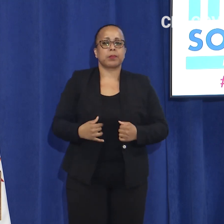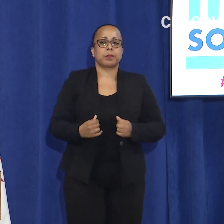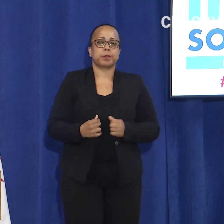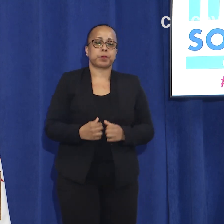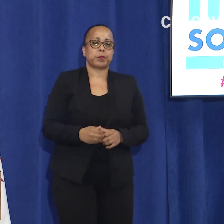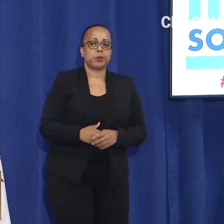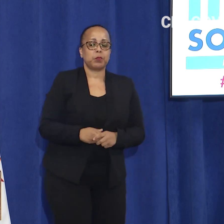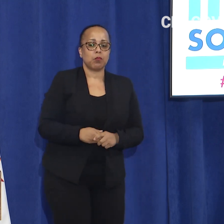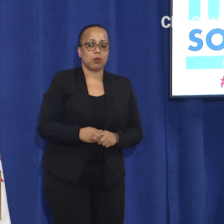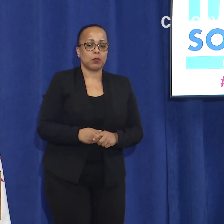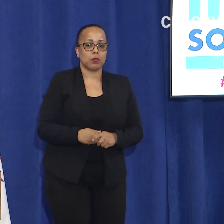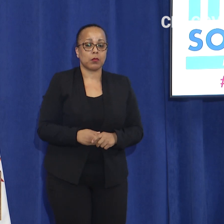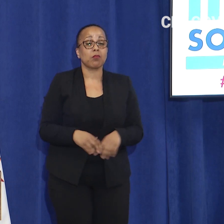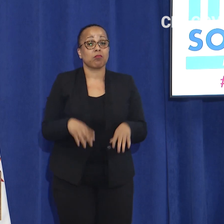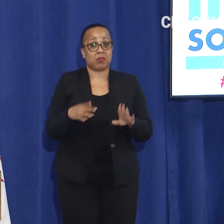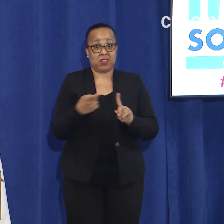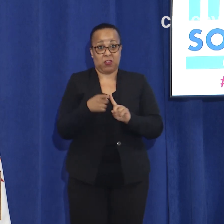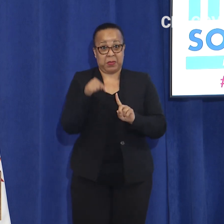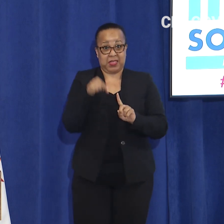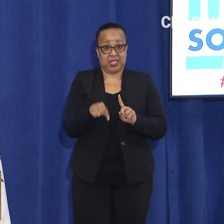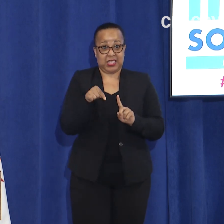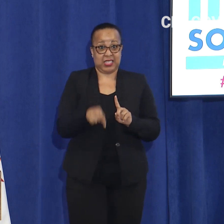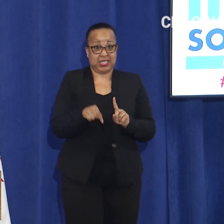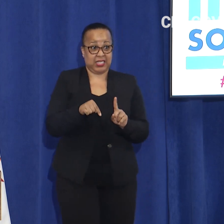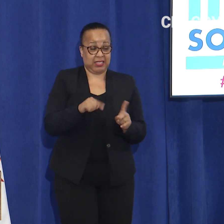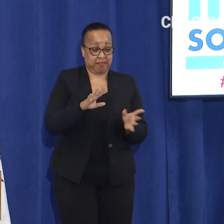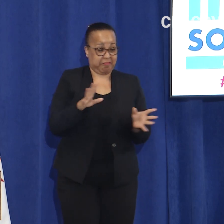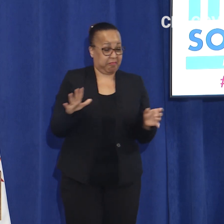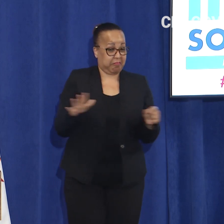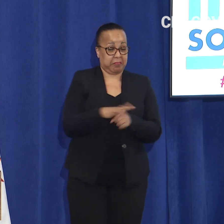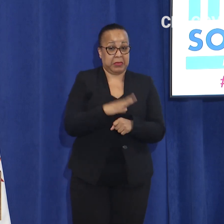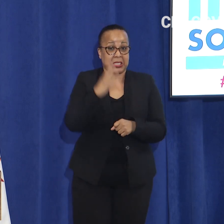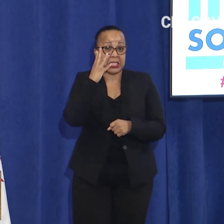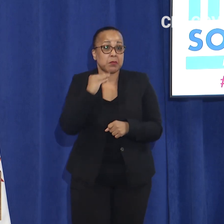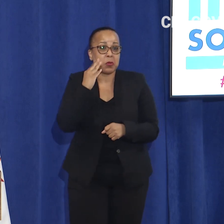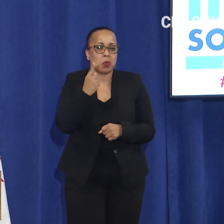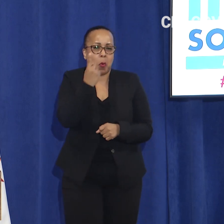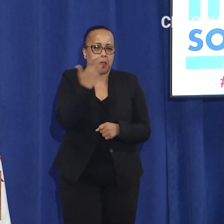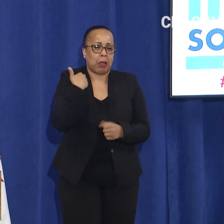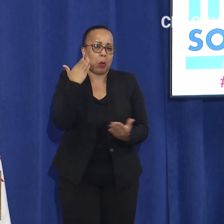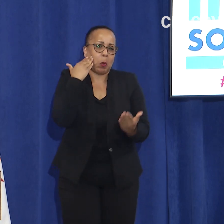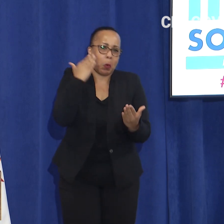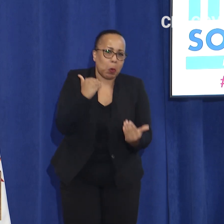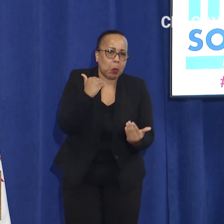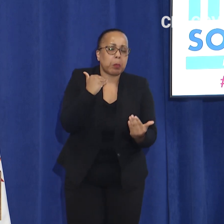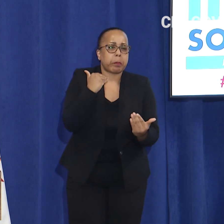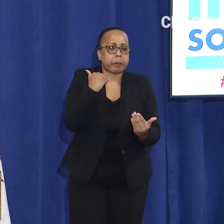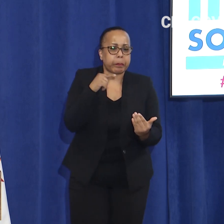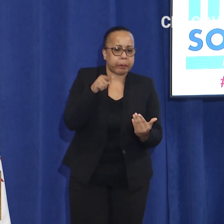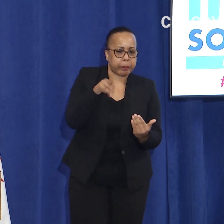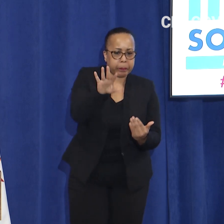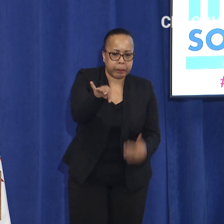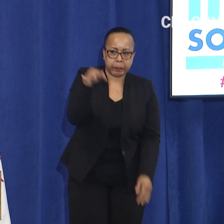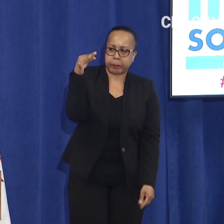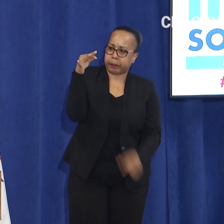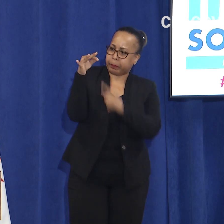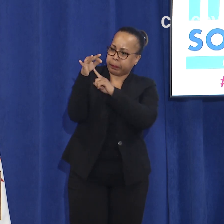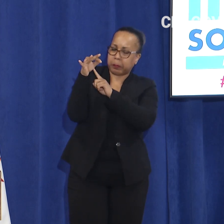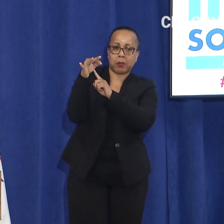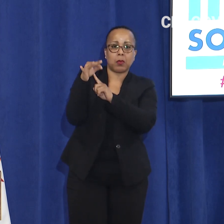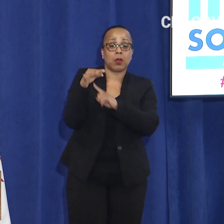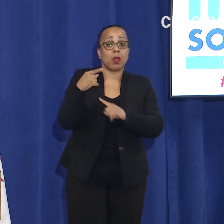One thing that I hope comes out of this entire experience, and it's already started, is that we